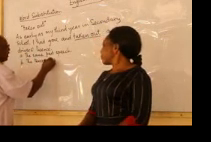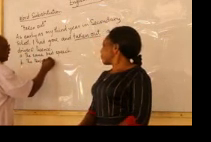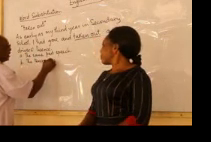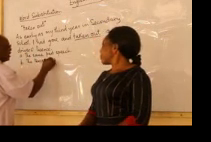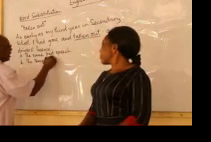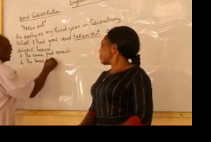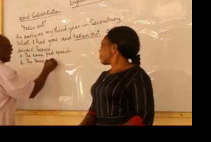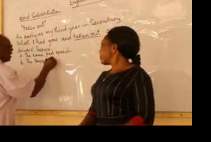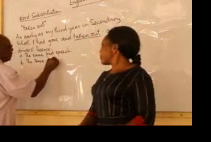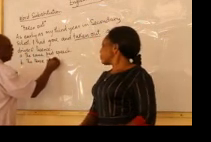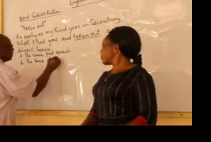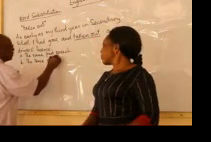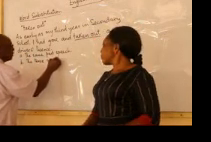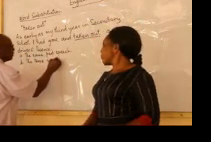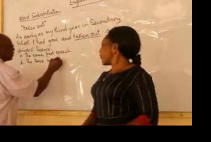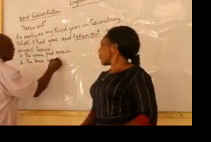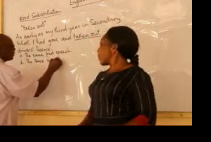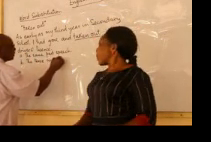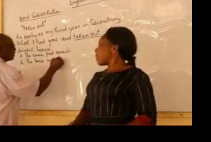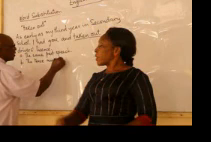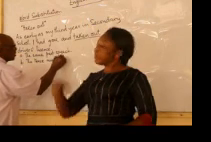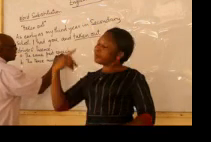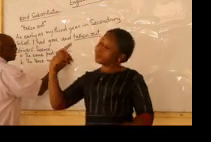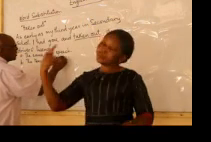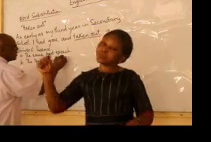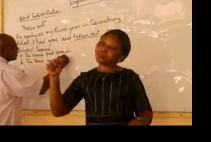must be the same.